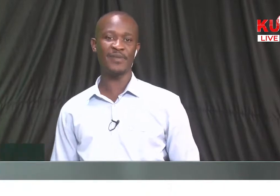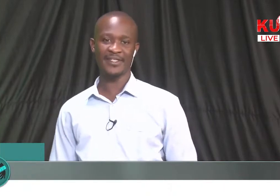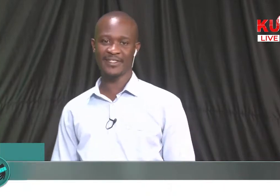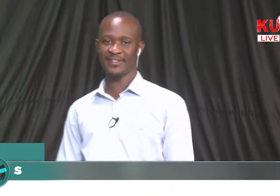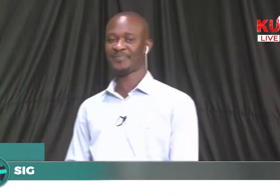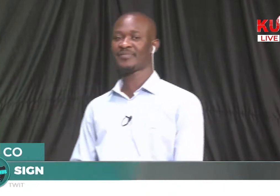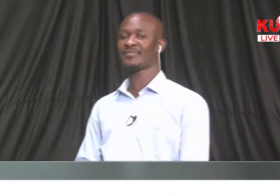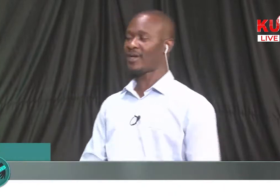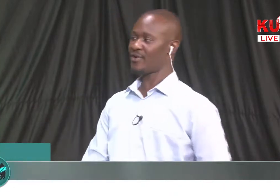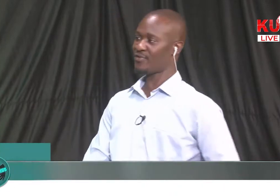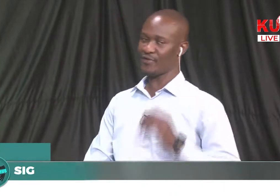vomit. How do you vomit?